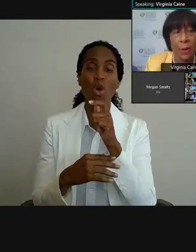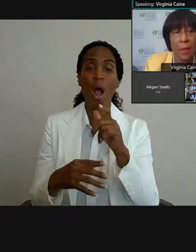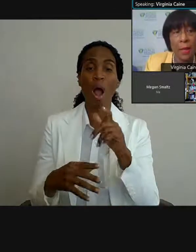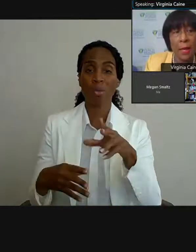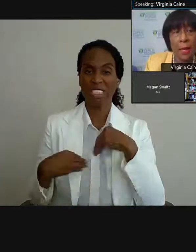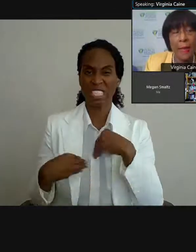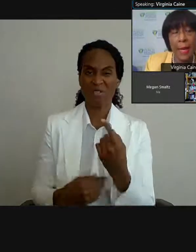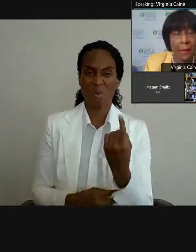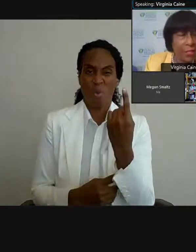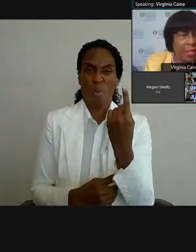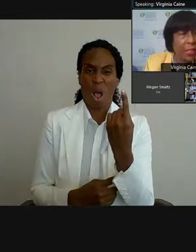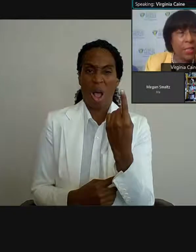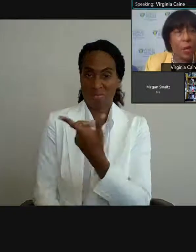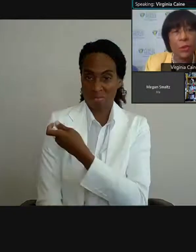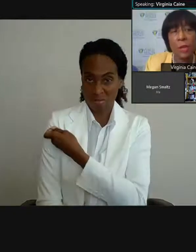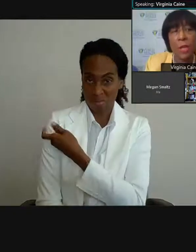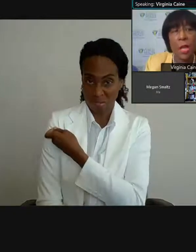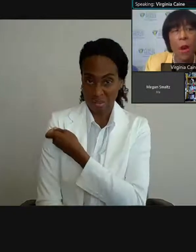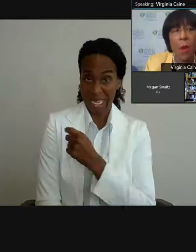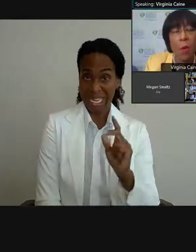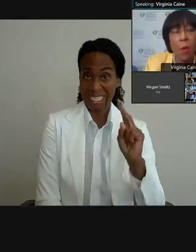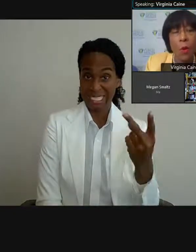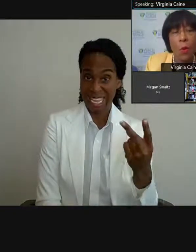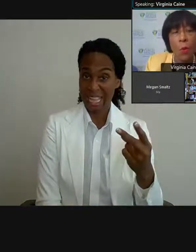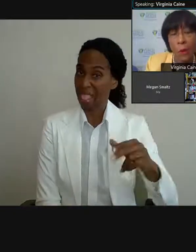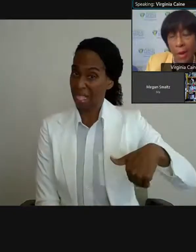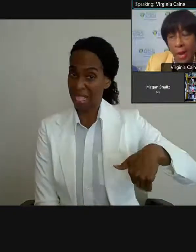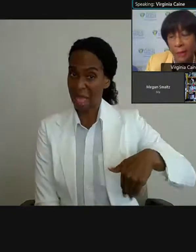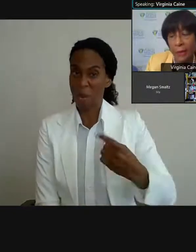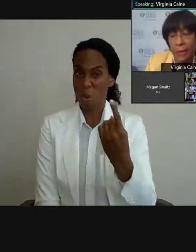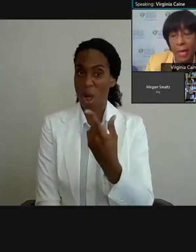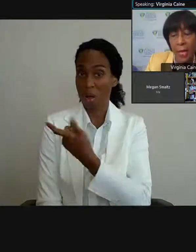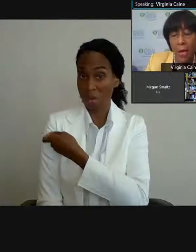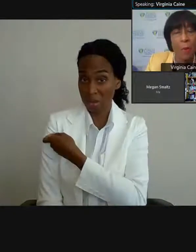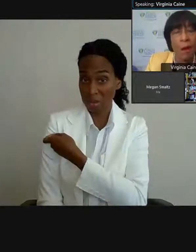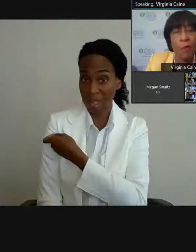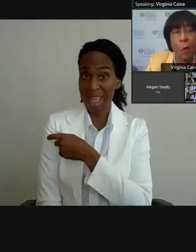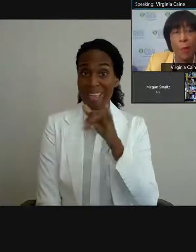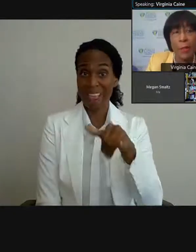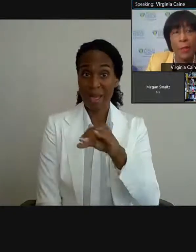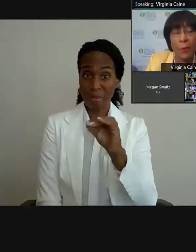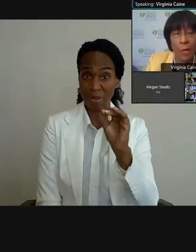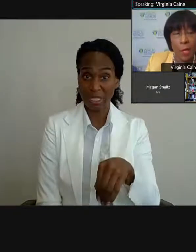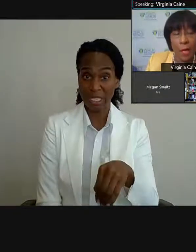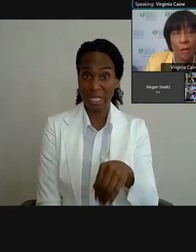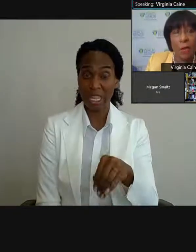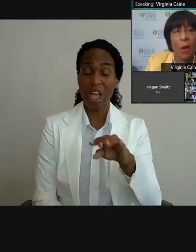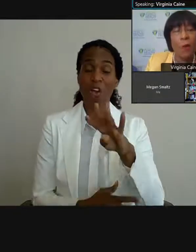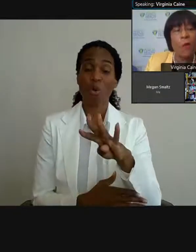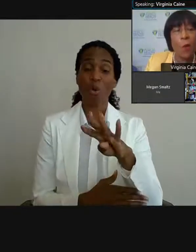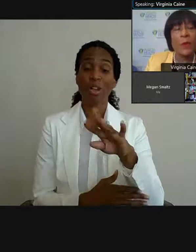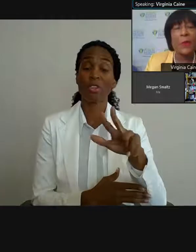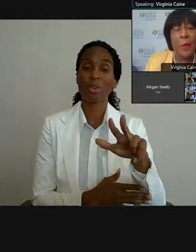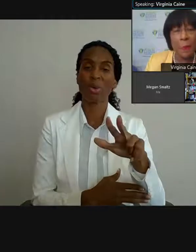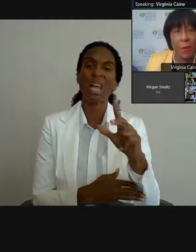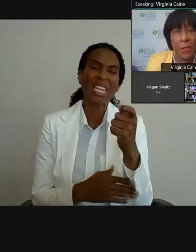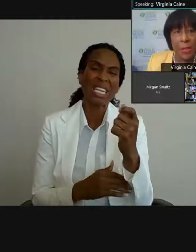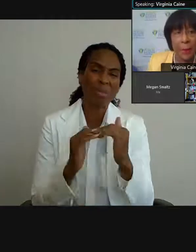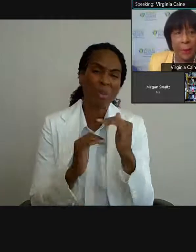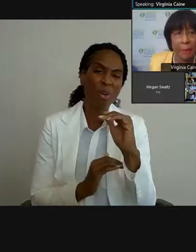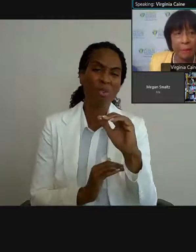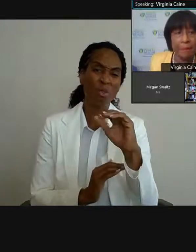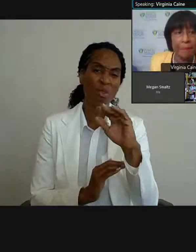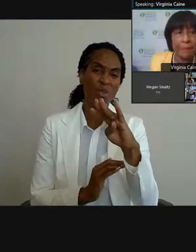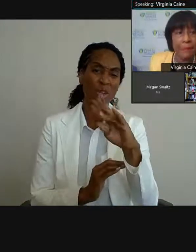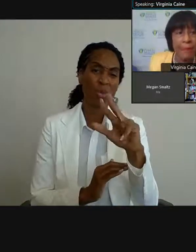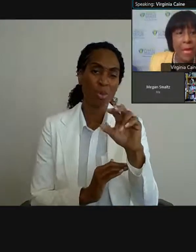dose, and they have their second dose to go, we're actually at about 43, a little over